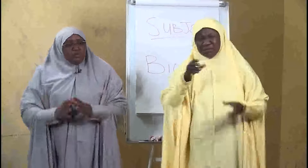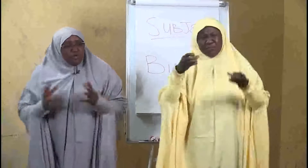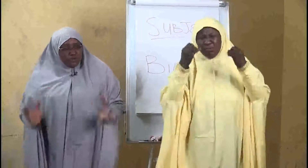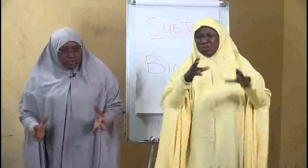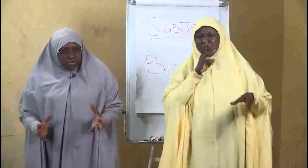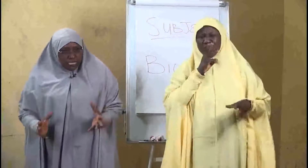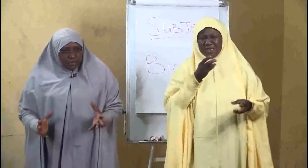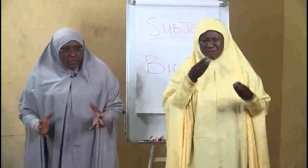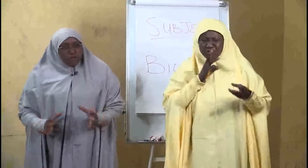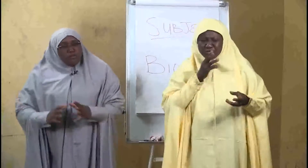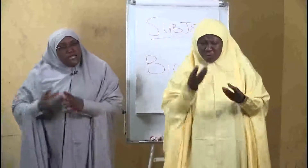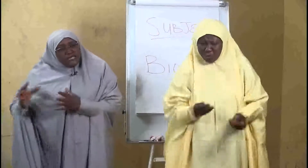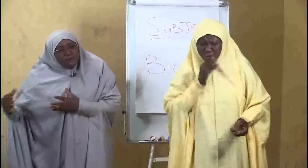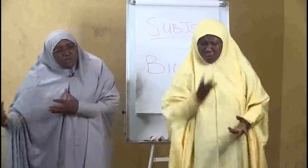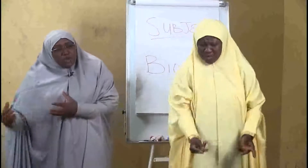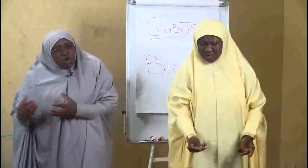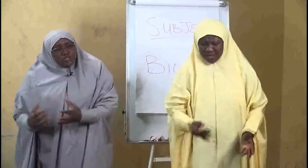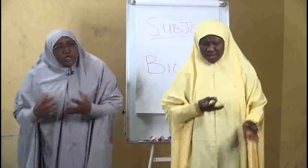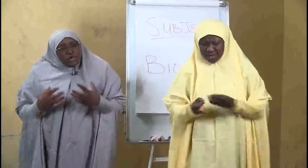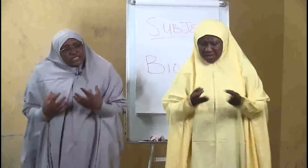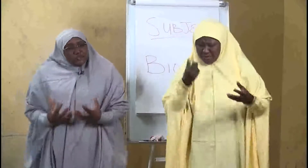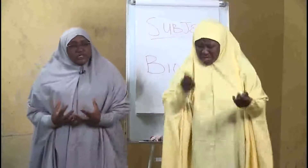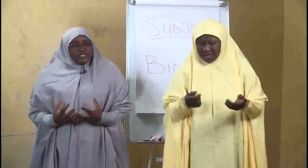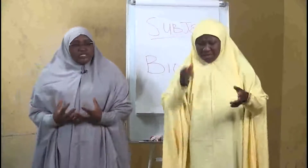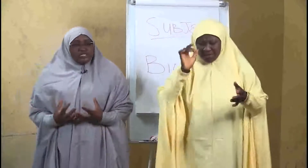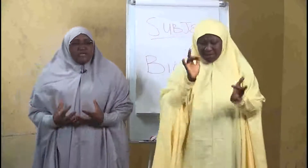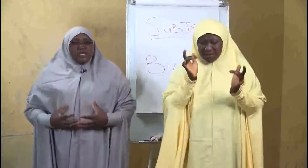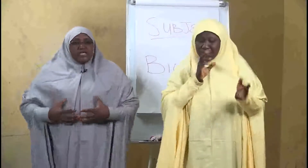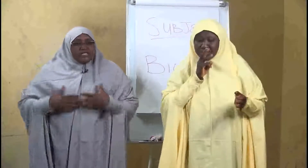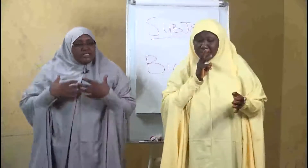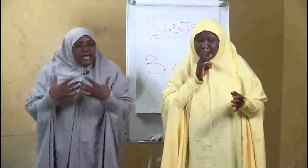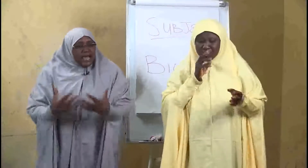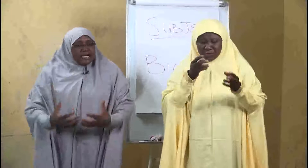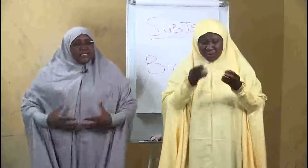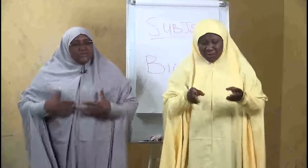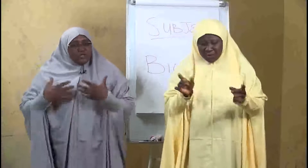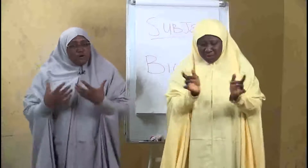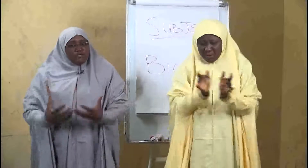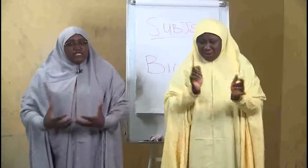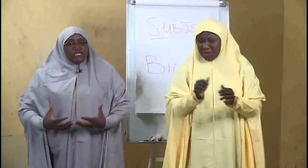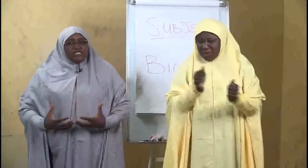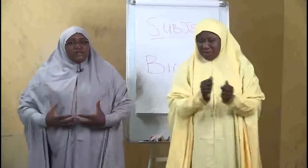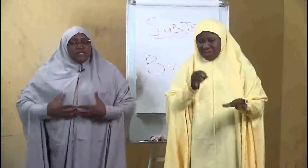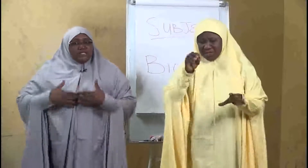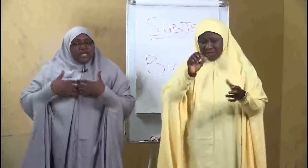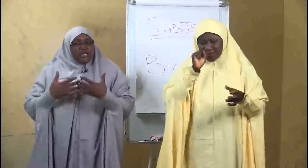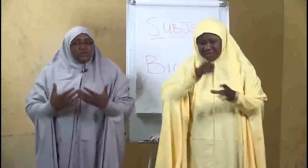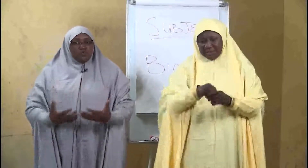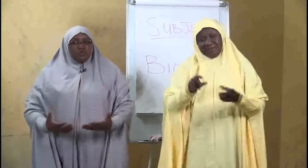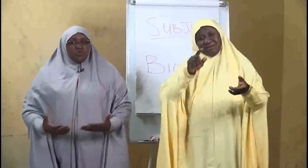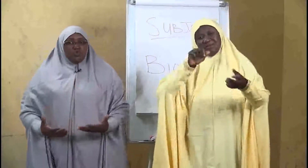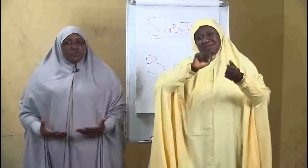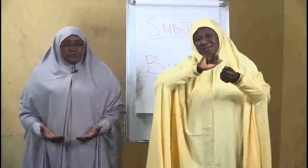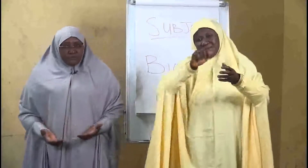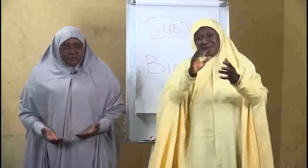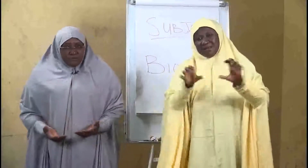but moisture. So immediately moisture comes in contact with the seed, the cell activity of the seed starts